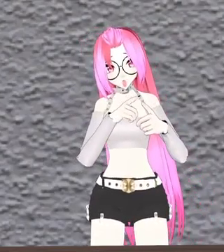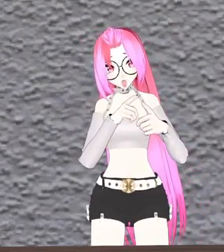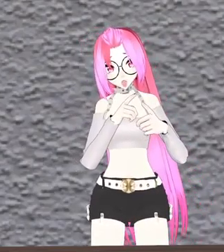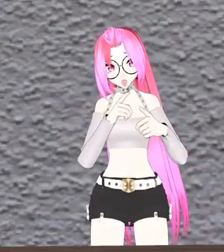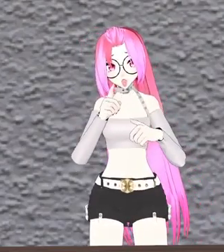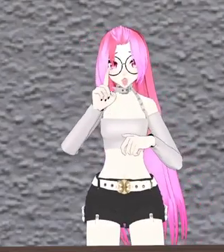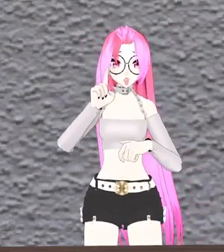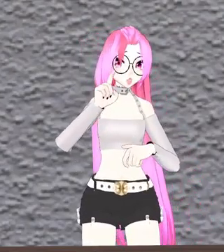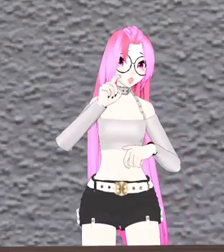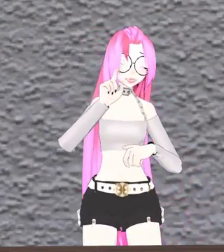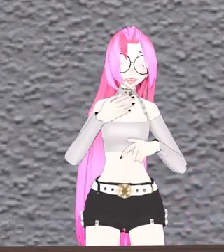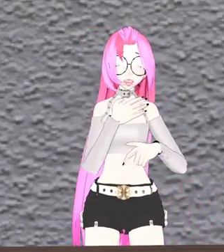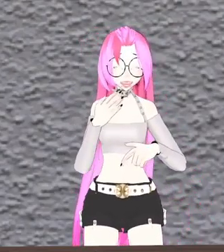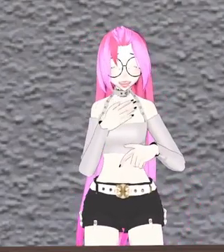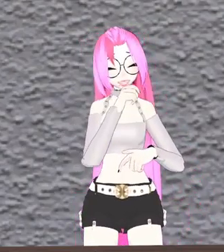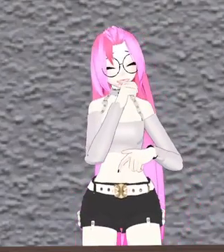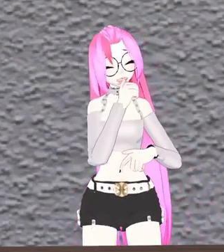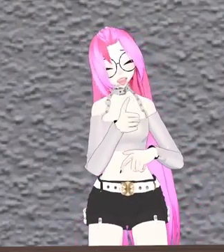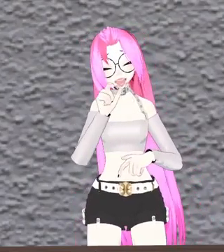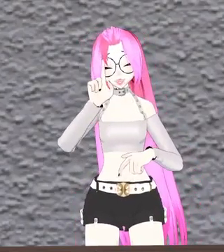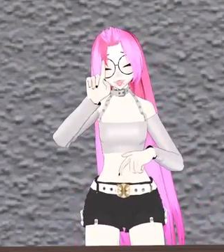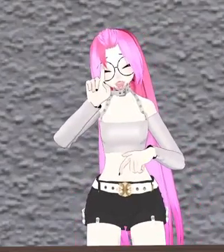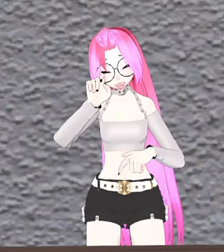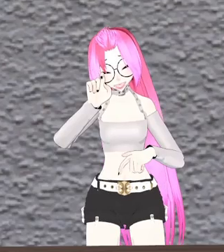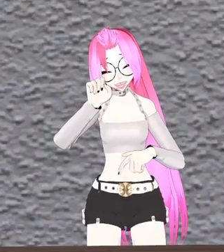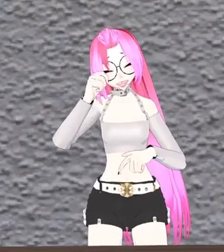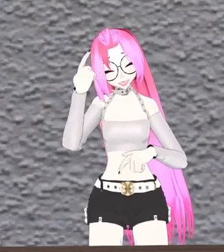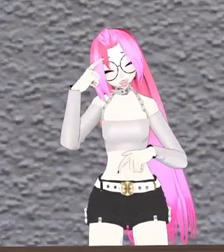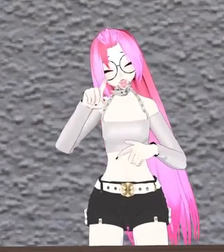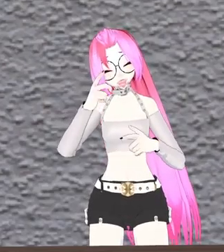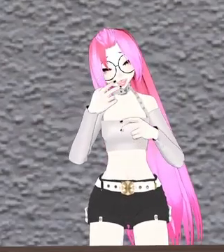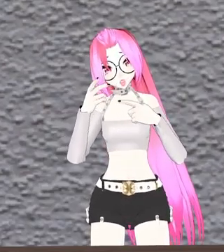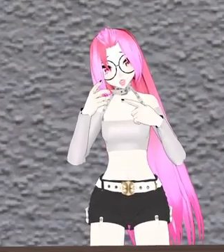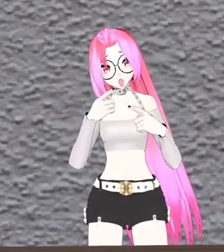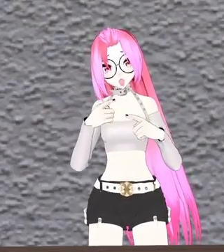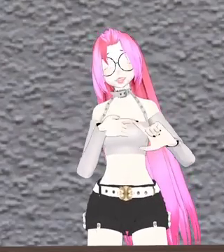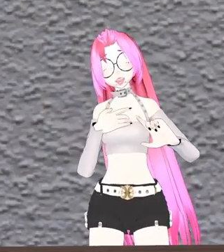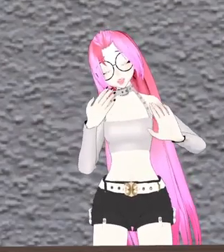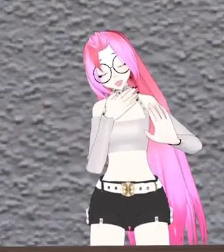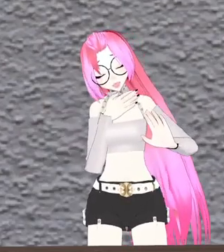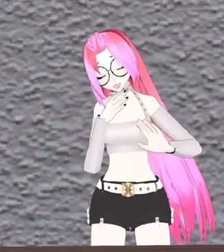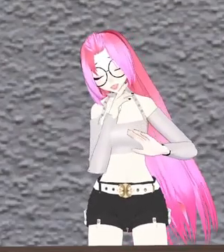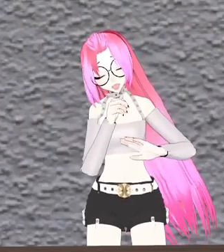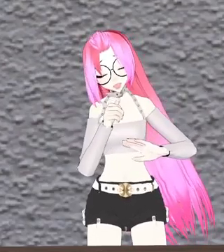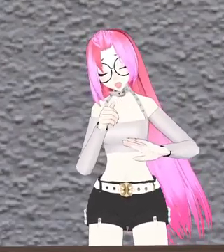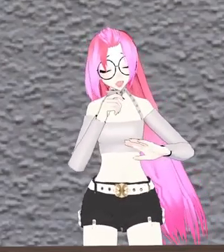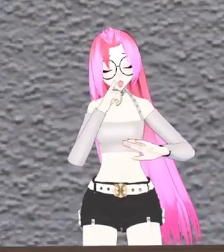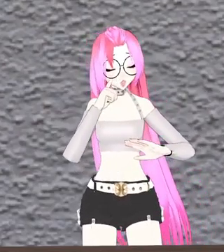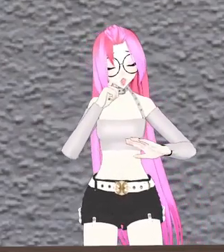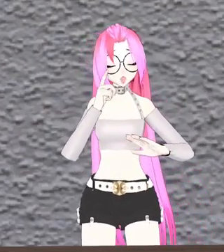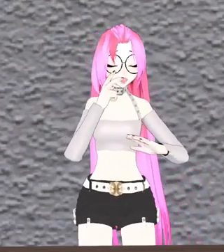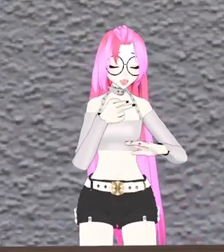want to get down is please don't ask for a name sign. Please don't go up to deaf and hard of hearing people